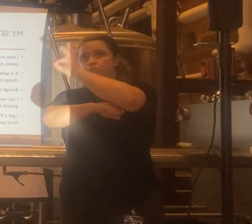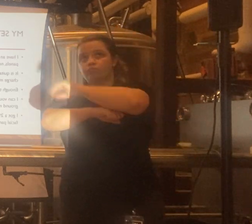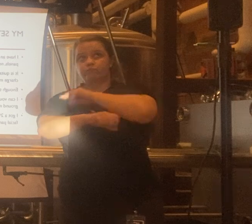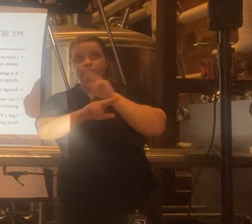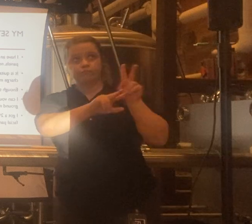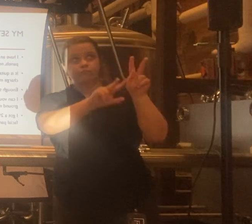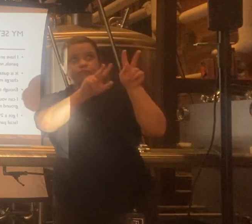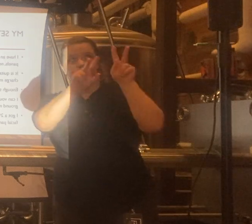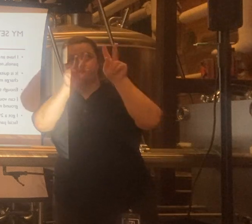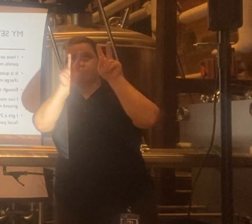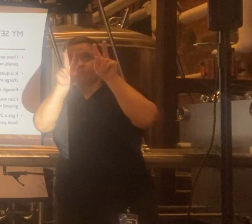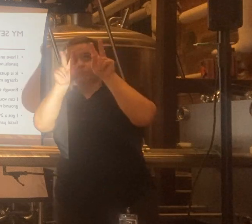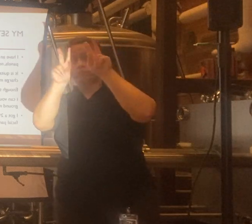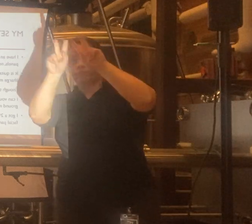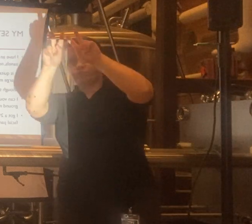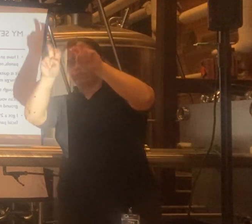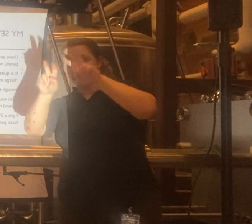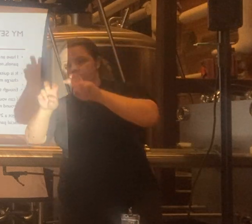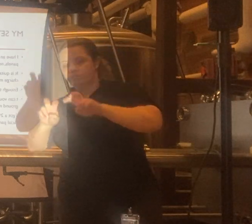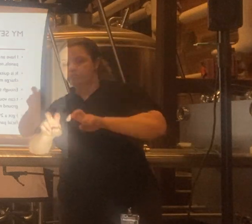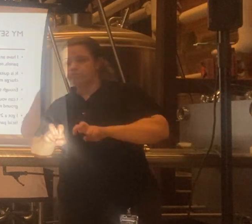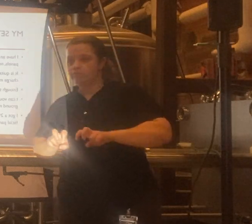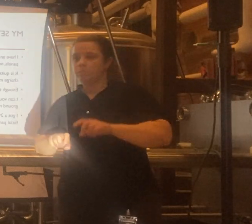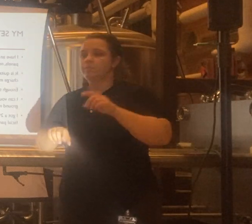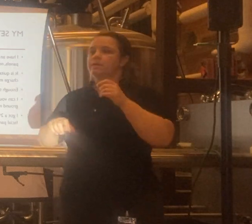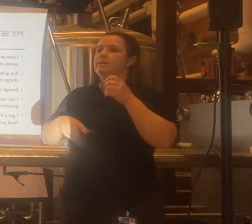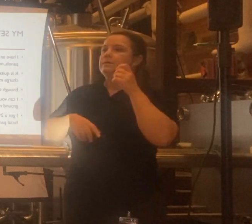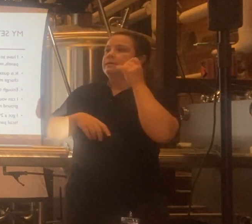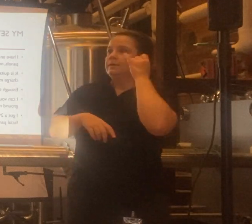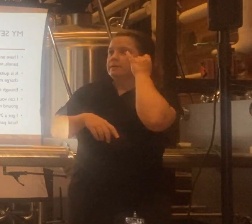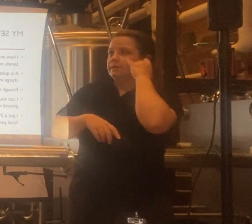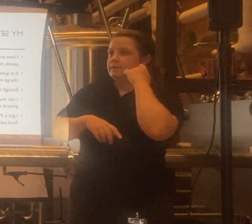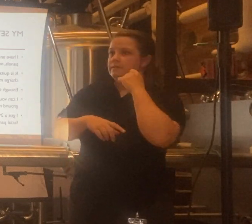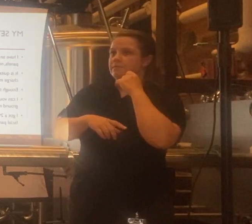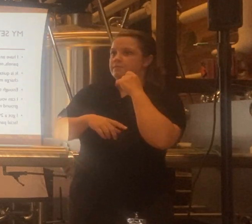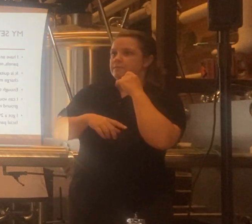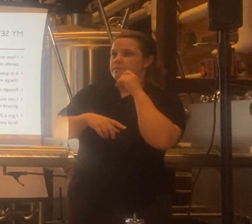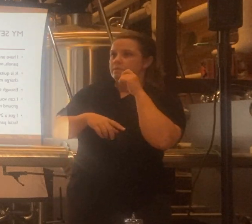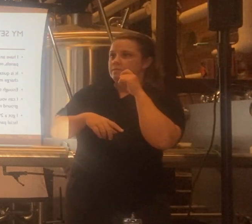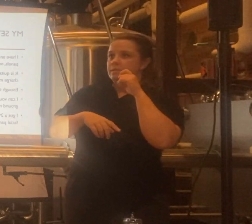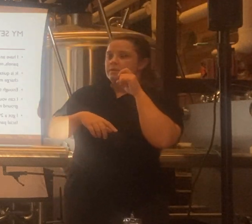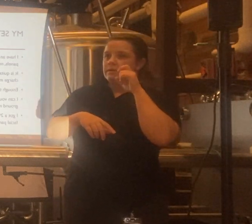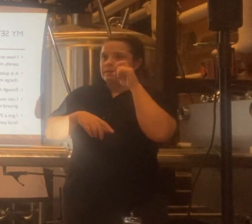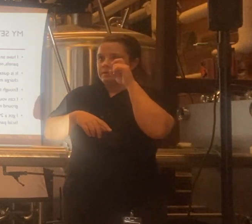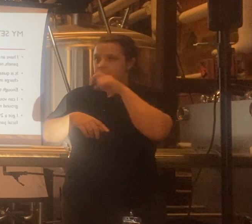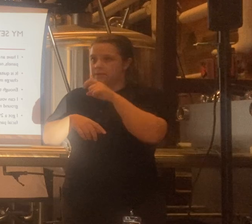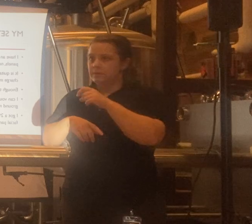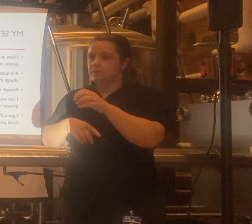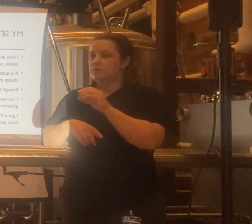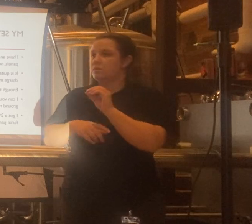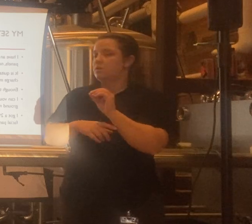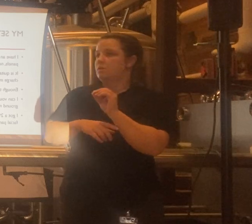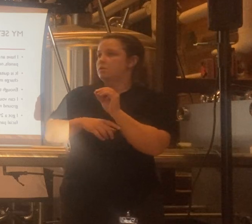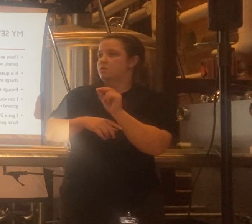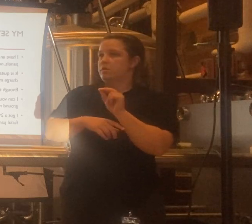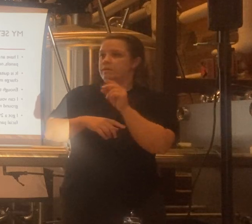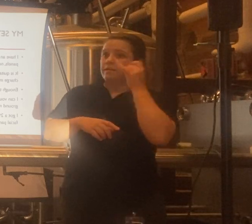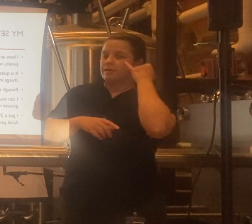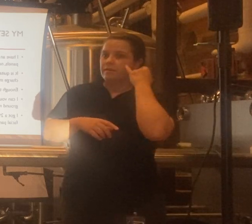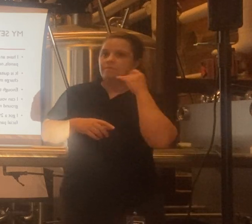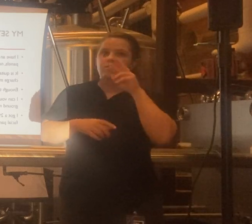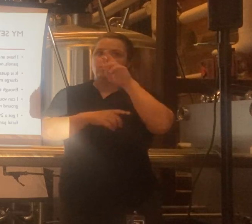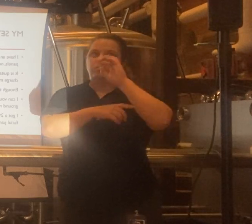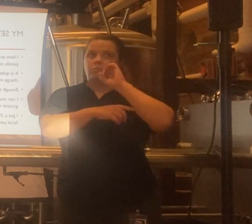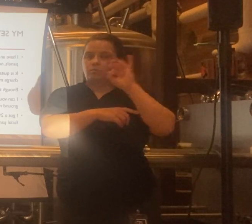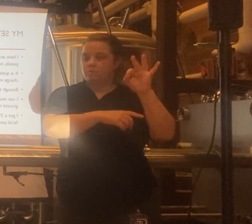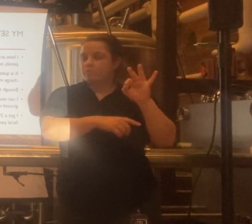you'd probably need 18 panels to do what these 6 panels do if they were just thrown on a roof. That's why when you look at someone's solar, you're like, why are there so many panels on the